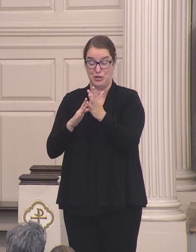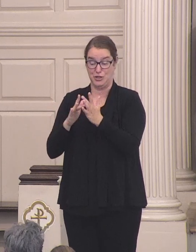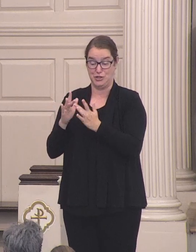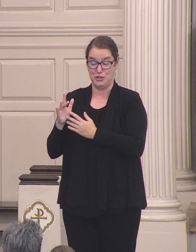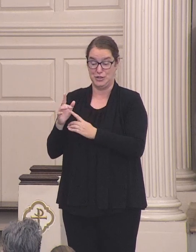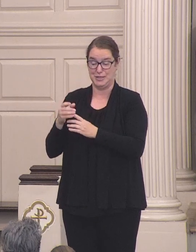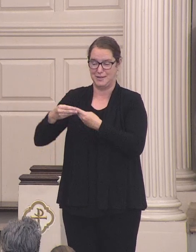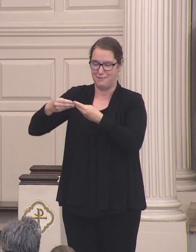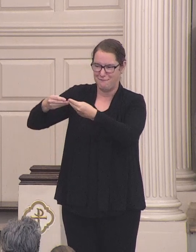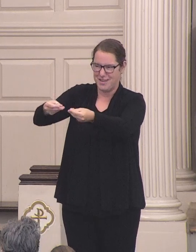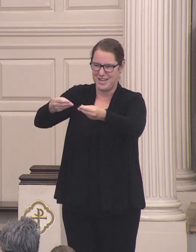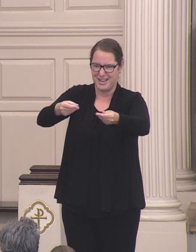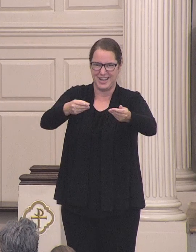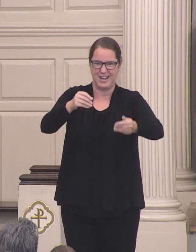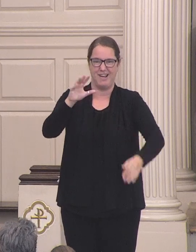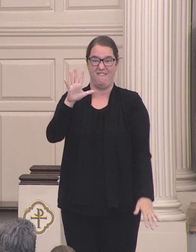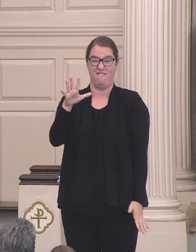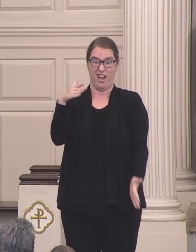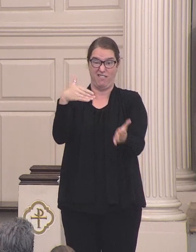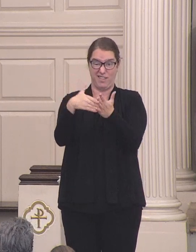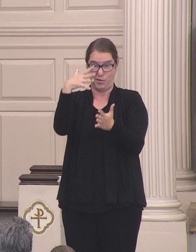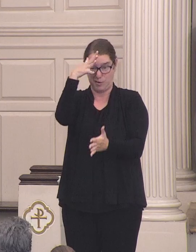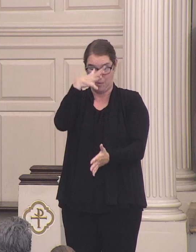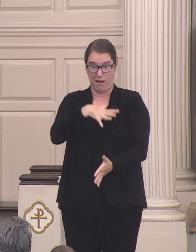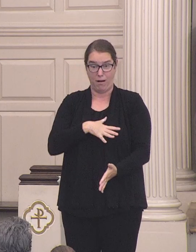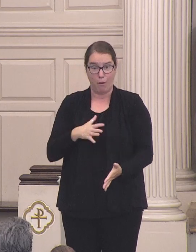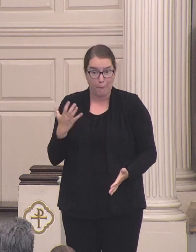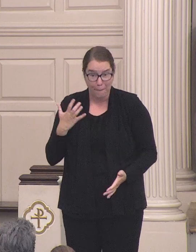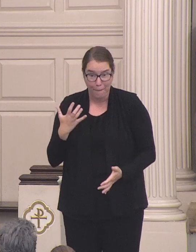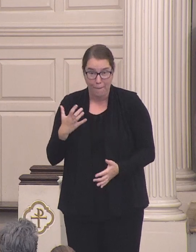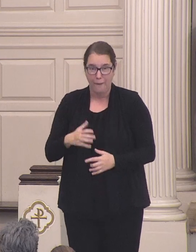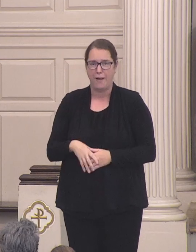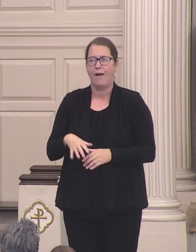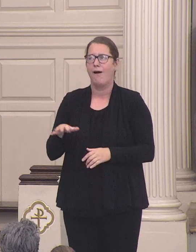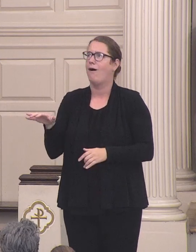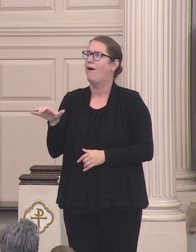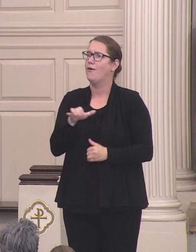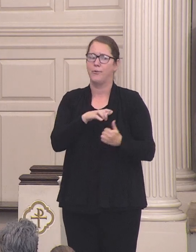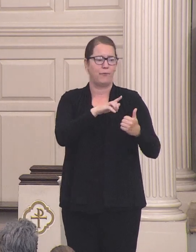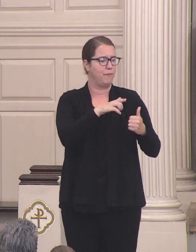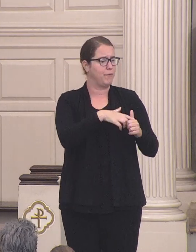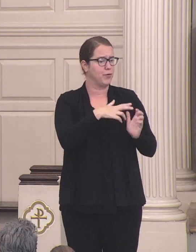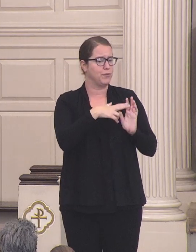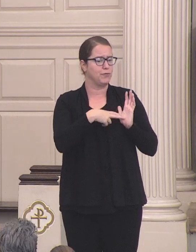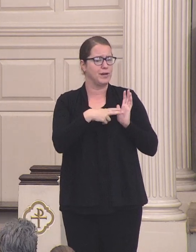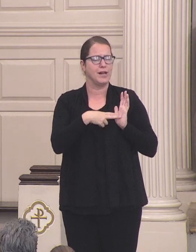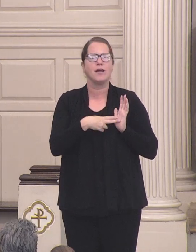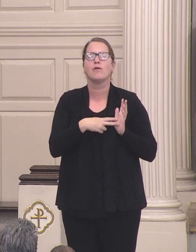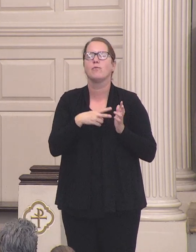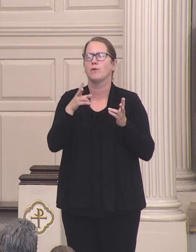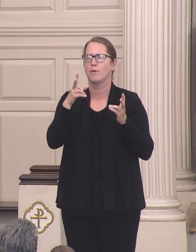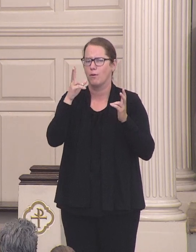with 20 pieces of, you know, loaves, he fed 100 people.